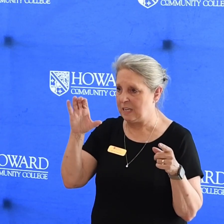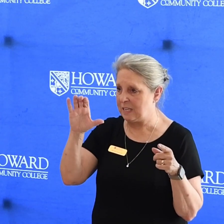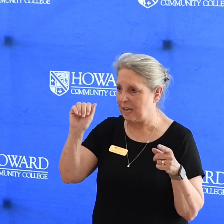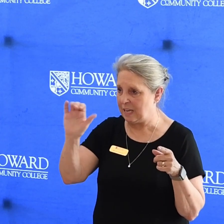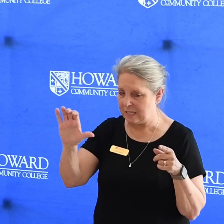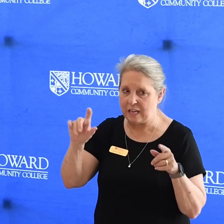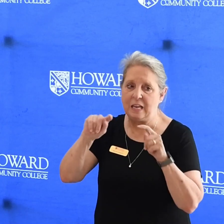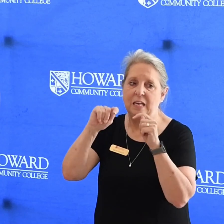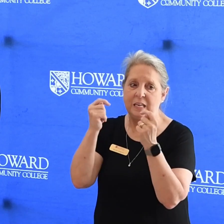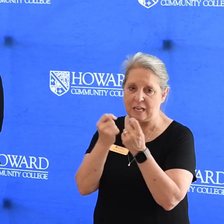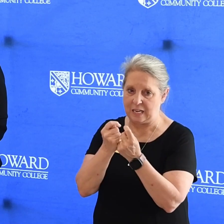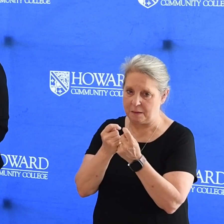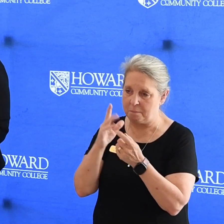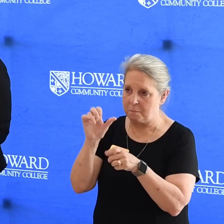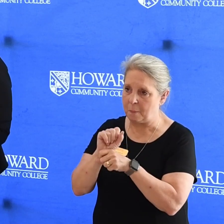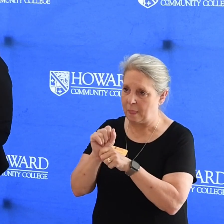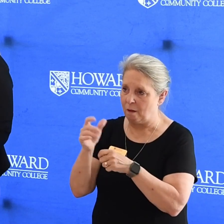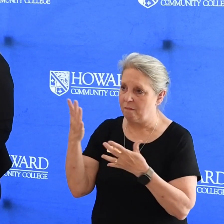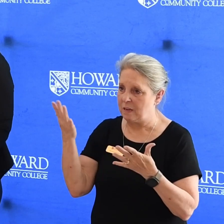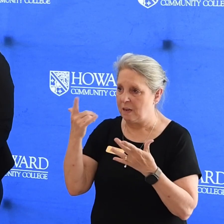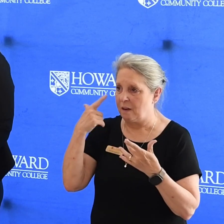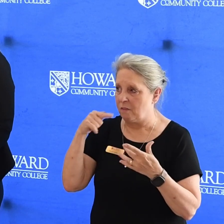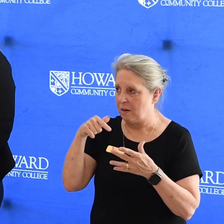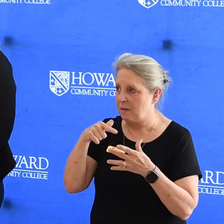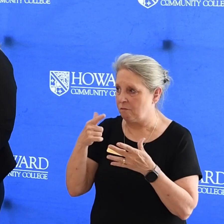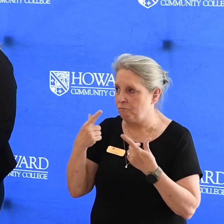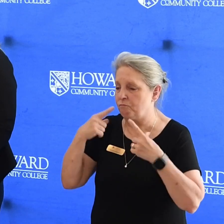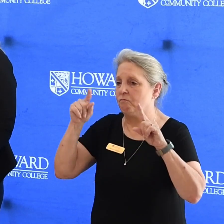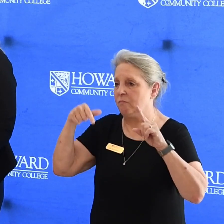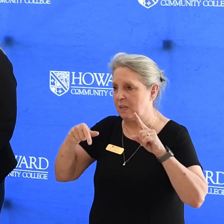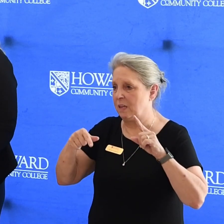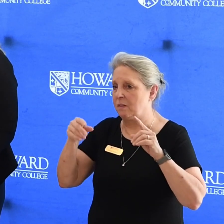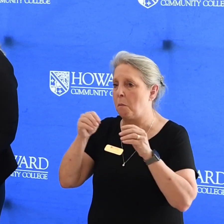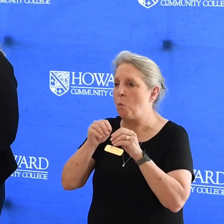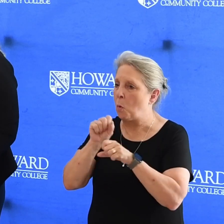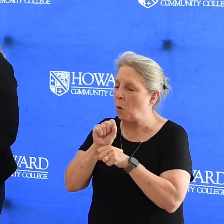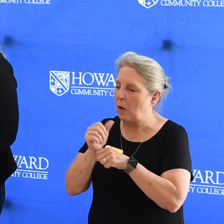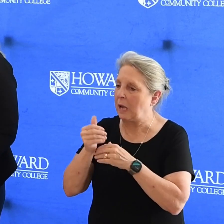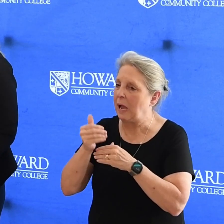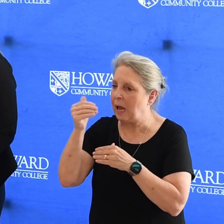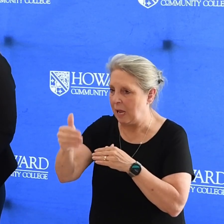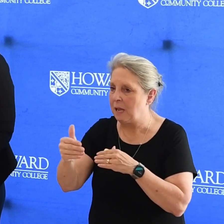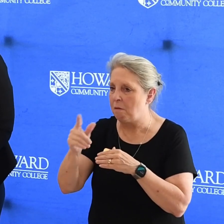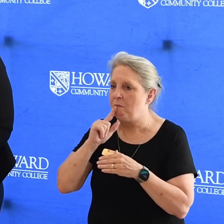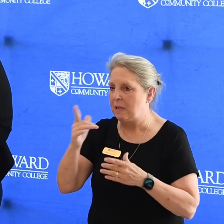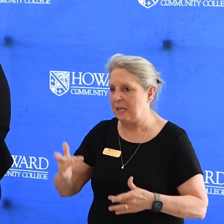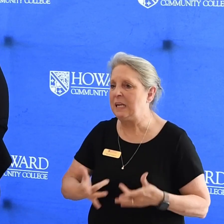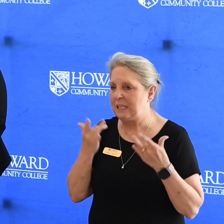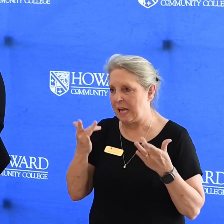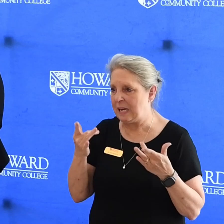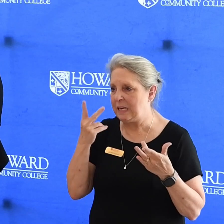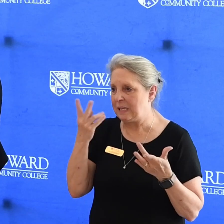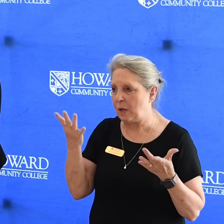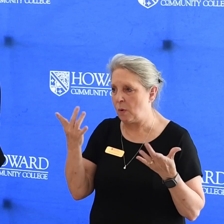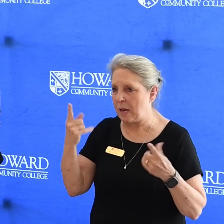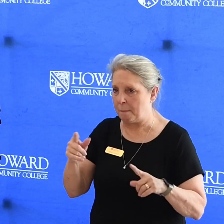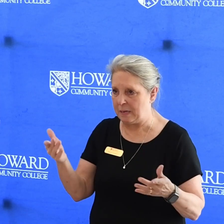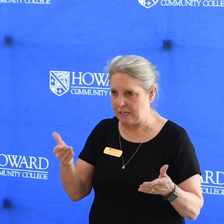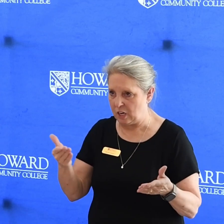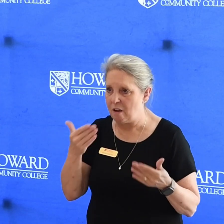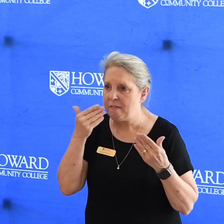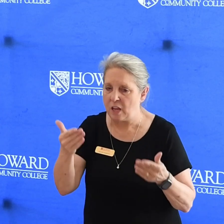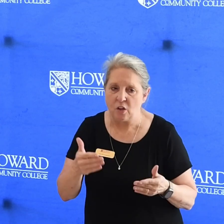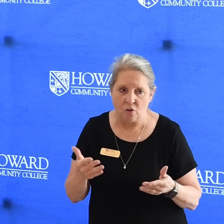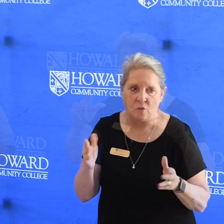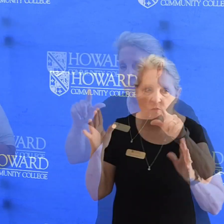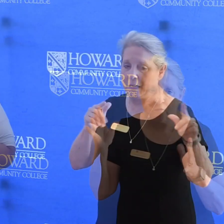CAC team for the work we've done to get us this far. And we have more work ahead of us, but we're really, really excited to see what this becomes. Thank